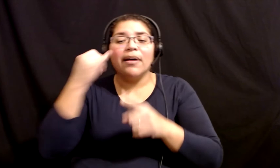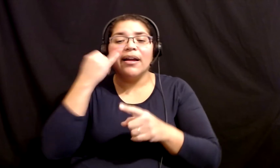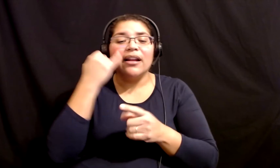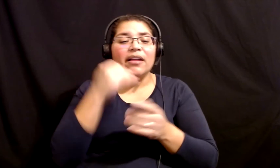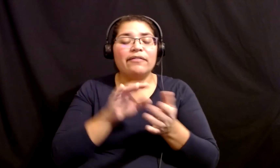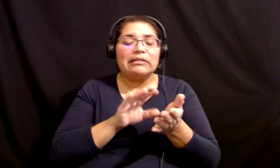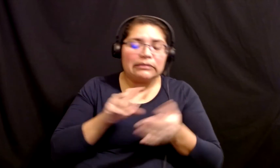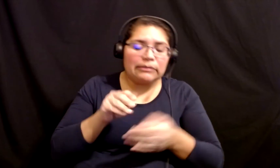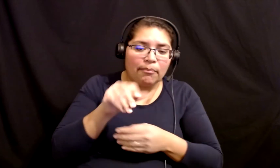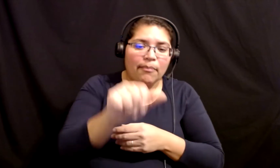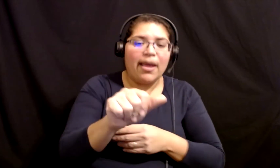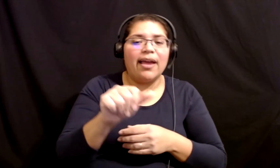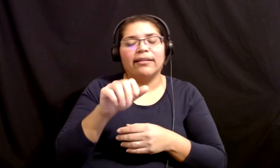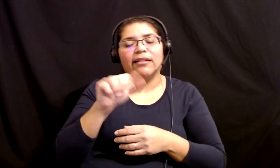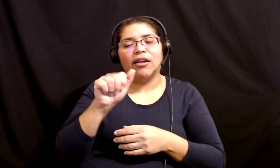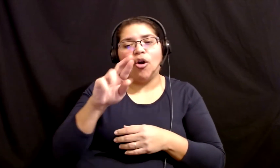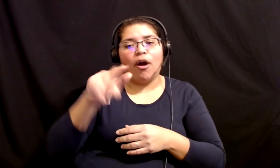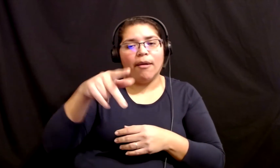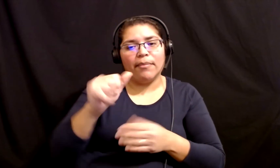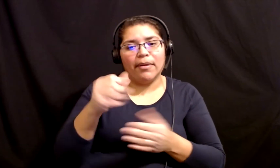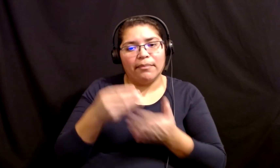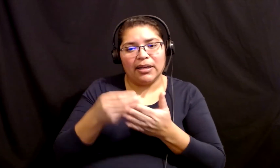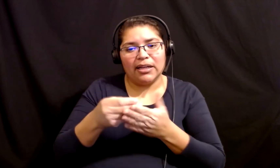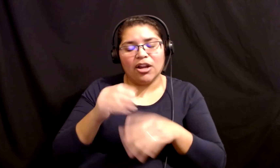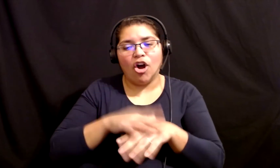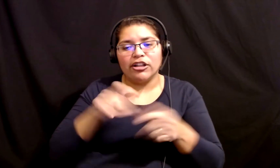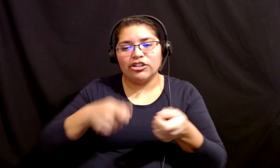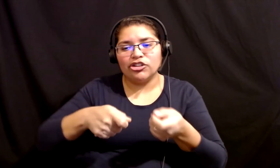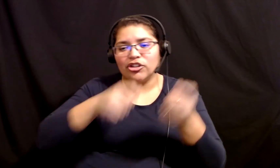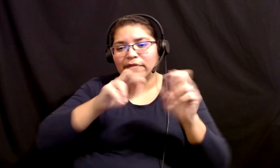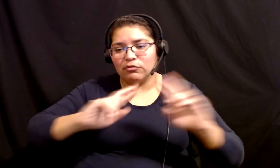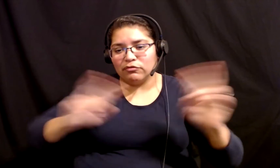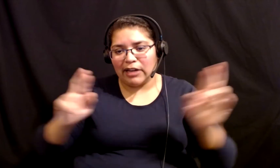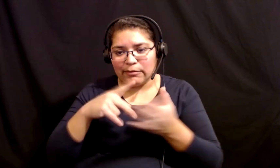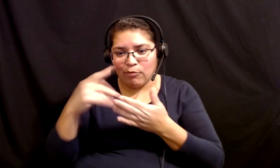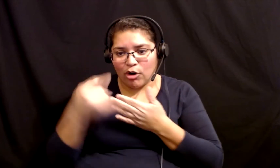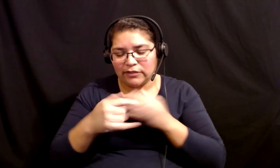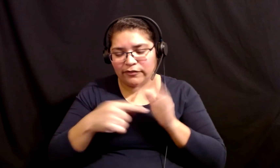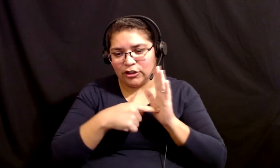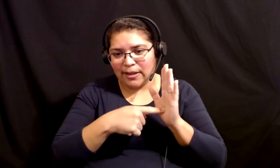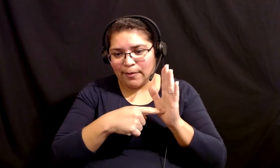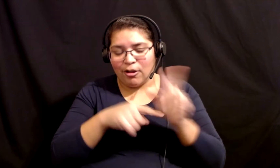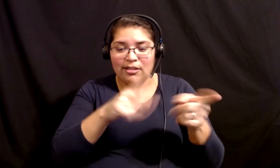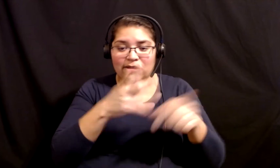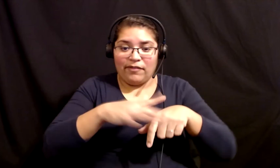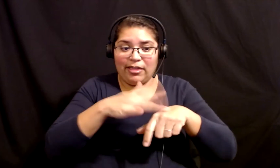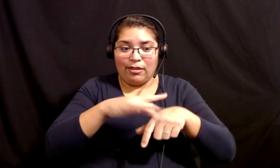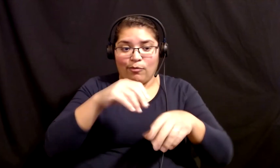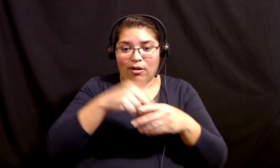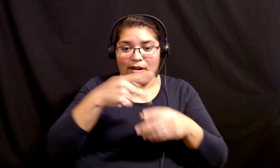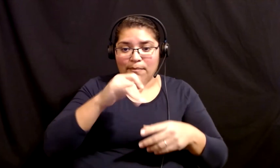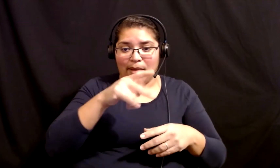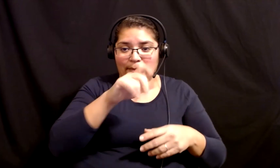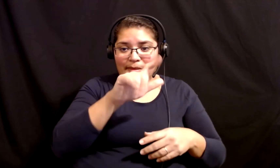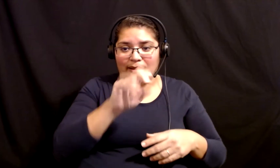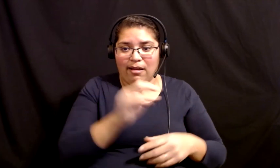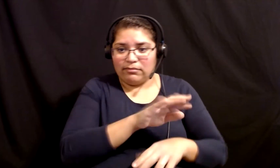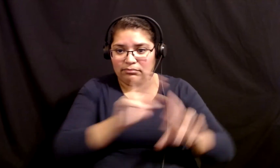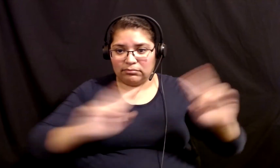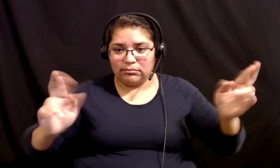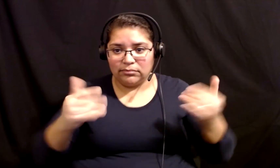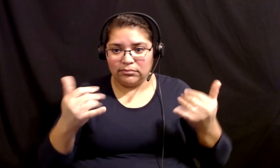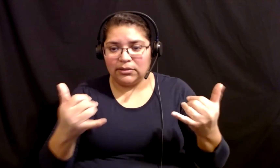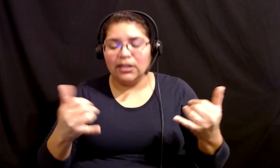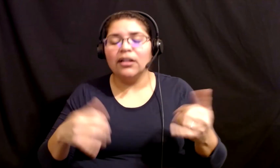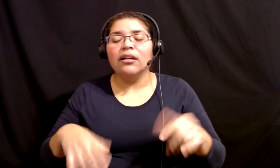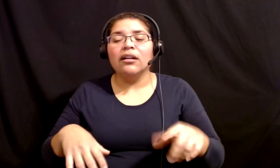say, 5 million, say on shovel-ready projects, suppose that's what's available in the pipeline. But